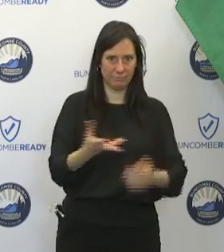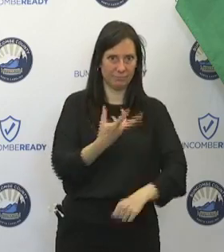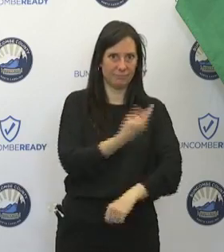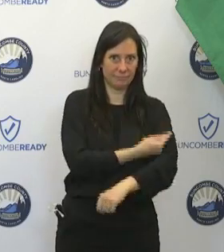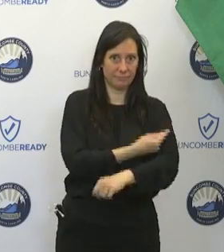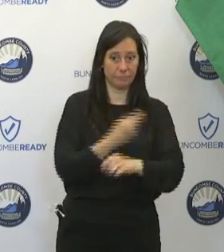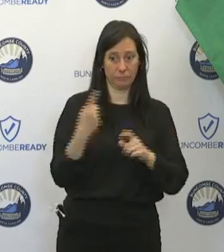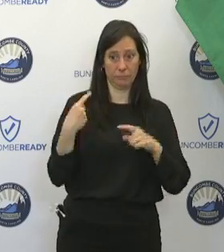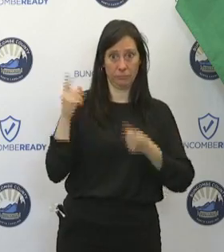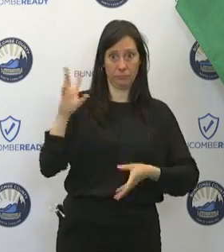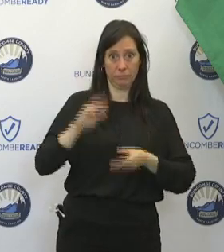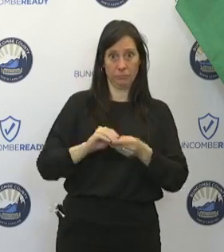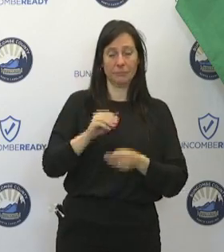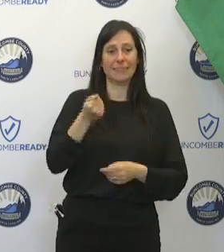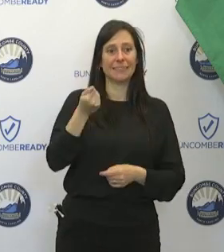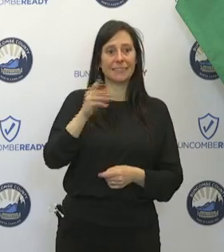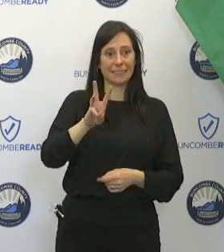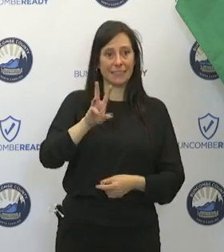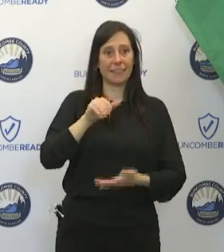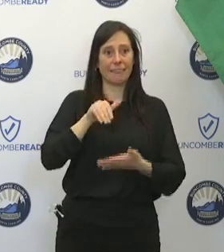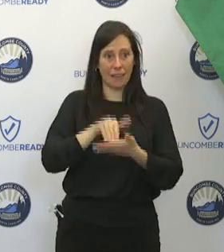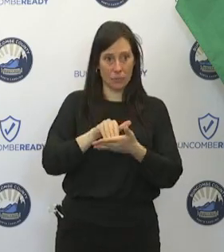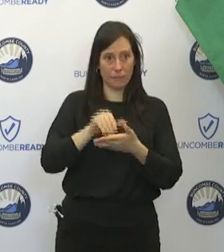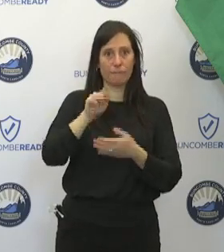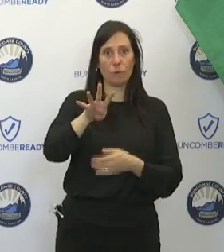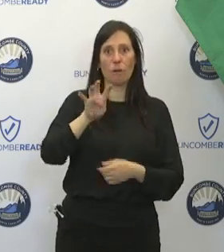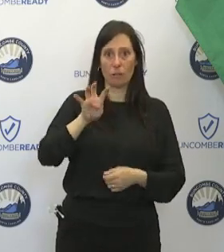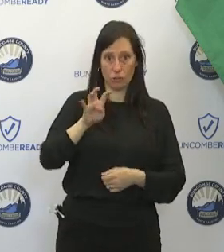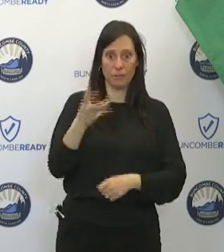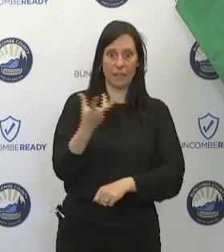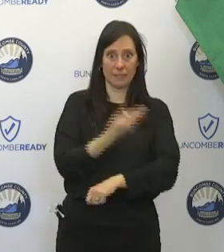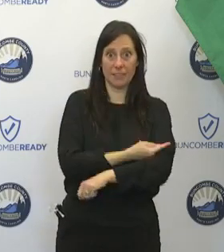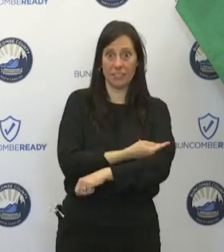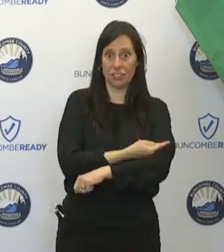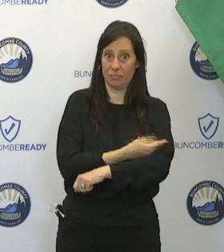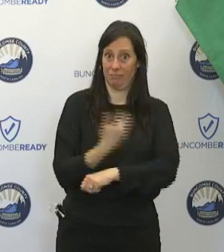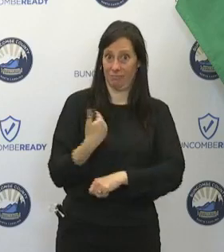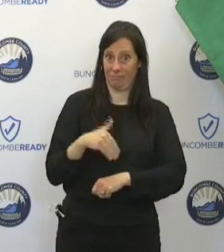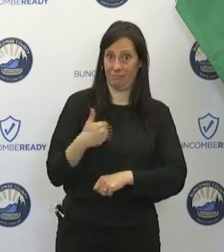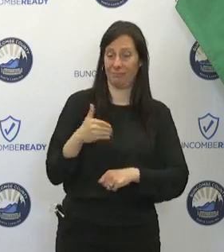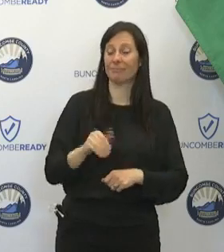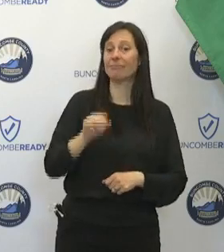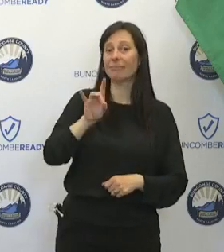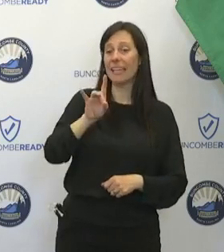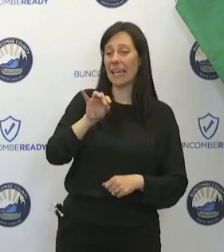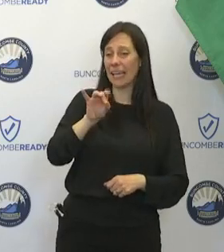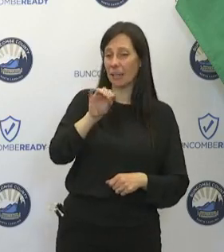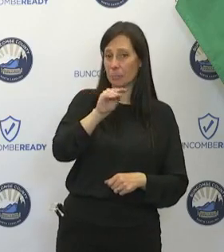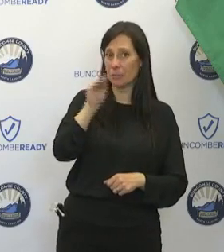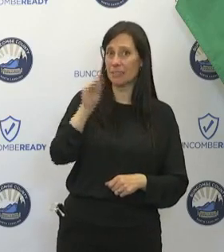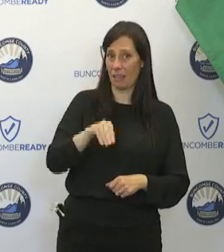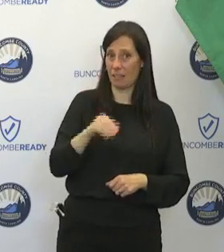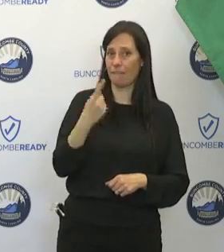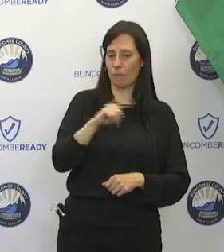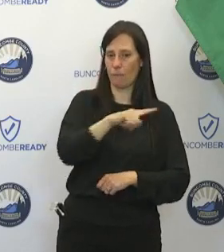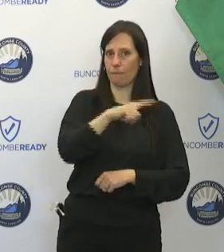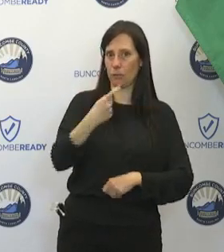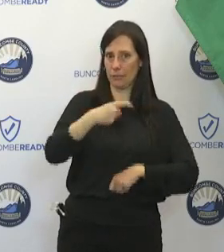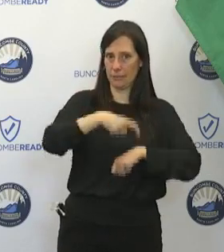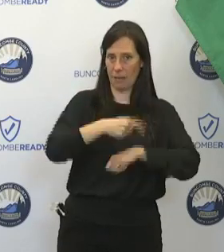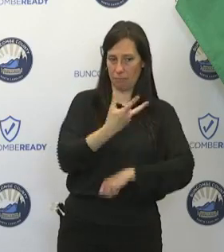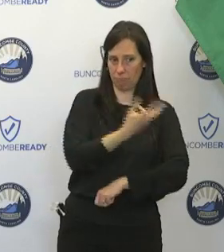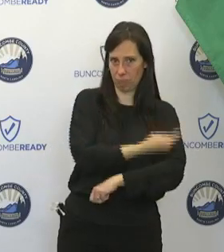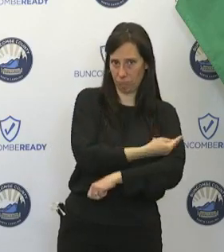over 16,400 total vaccinations. About 80% of these are first doses, and the